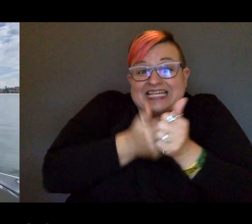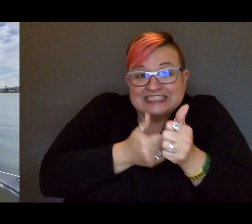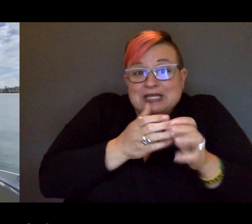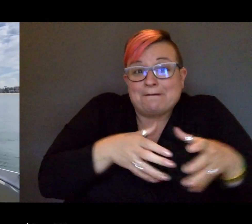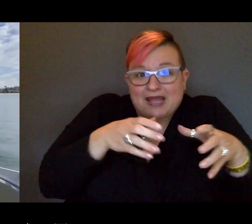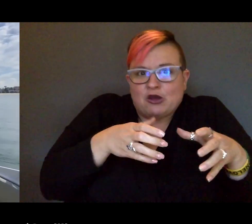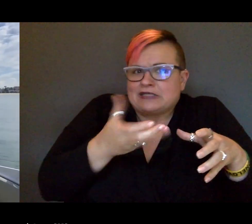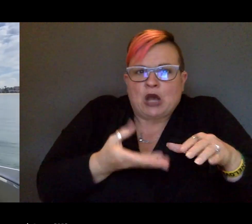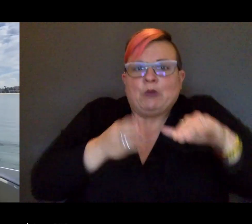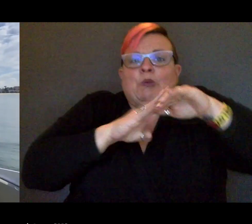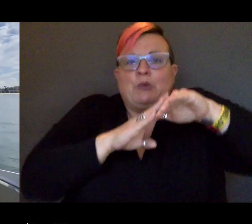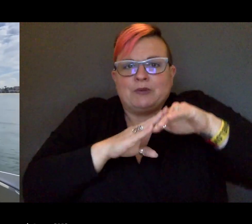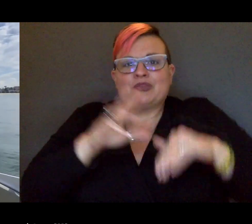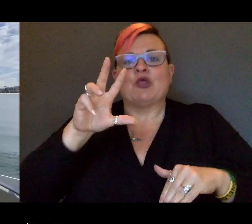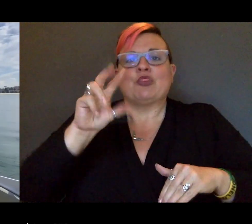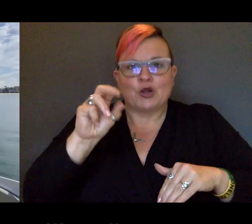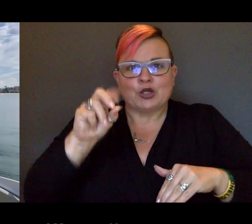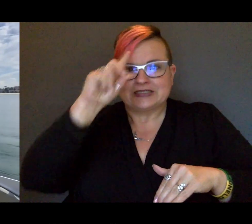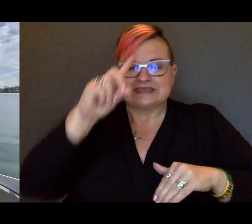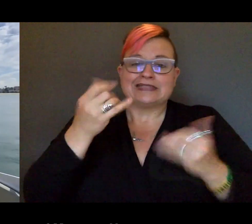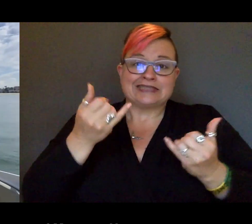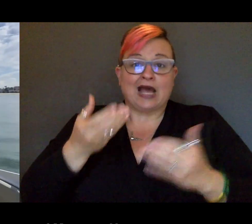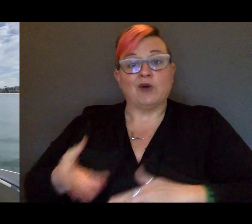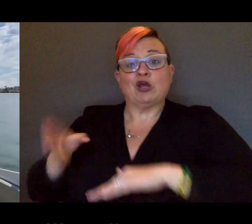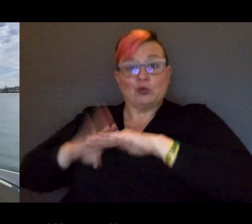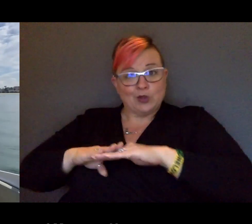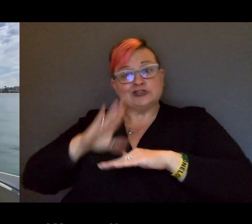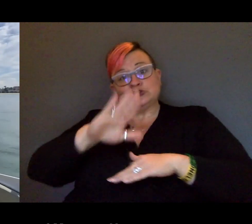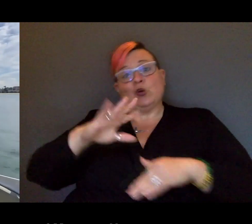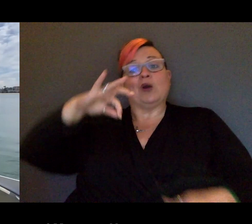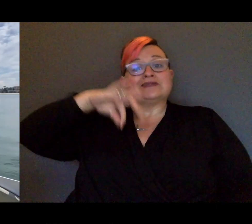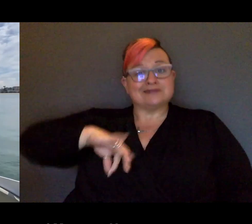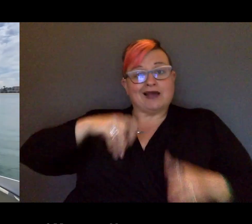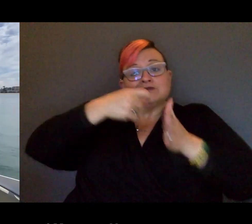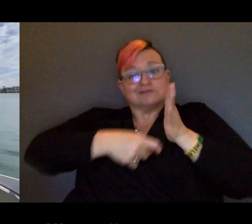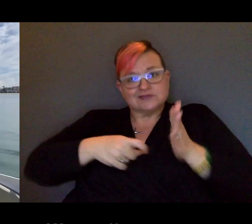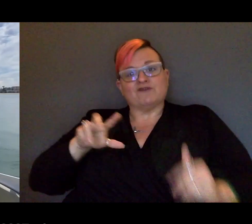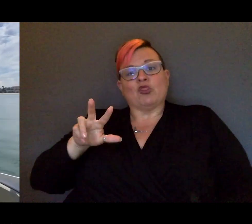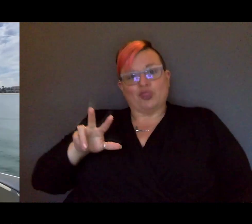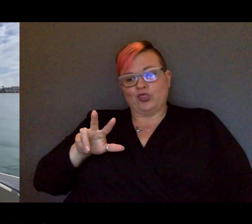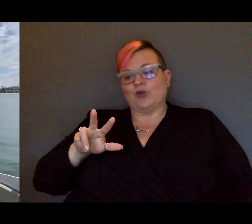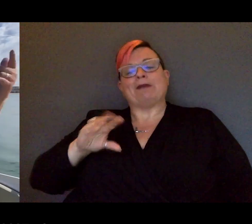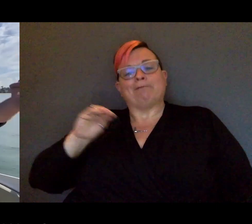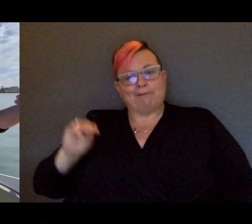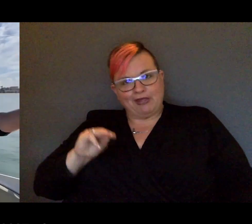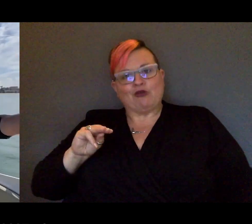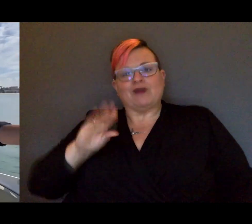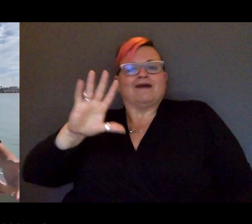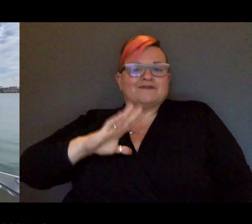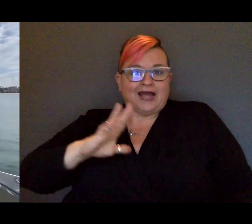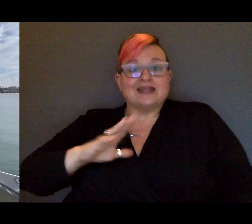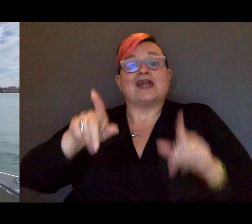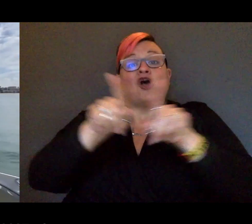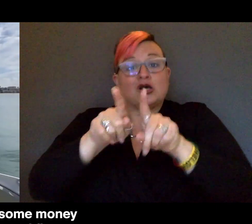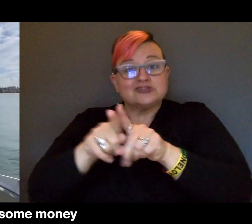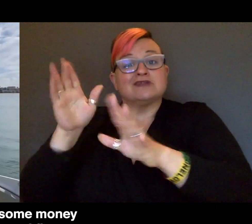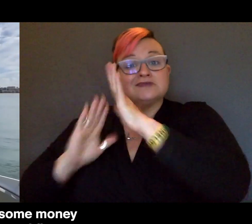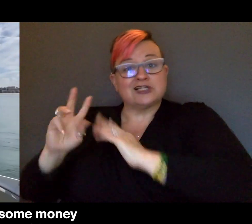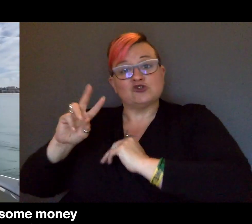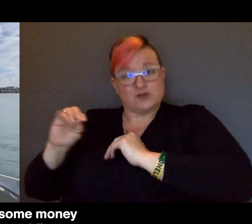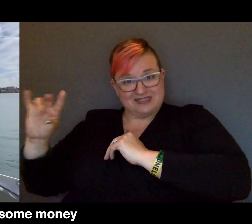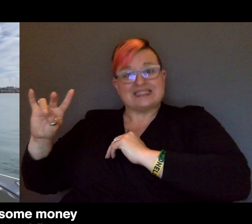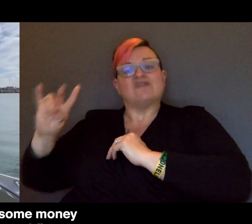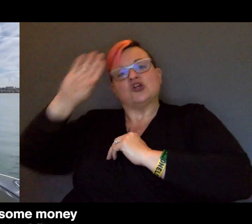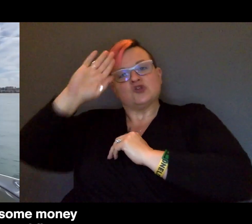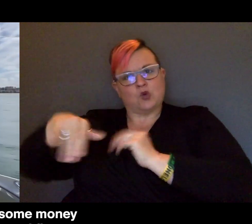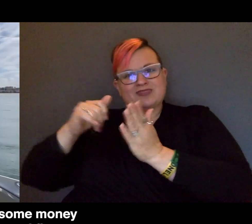So impressive. So that gets it to $3 million. And yes, I'm also aware of Measure H that passed in 2007, where you